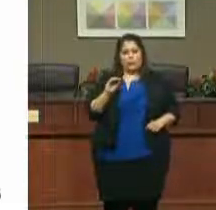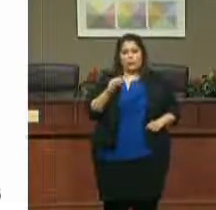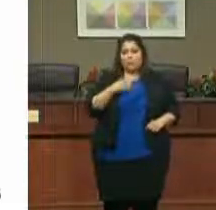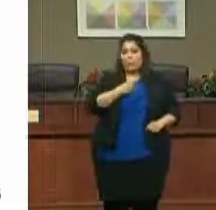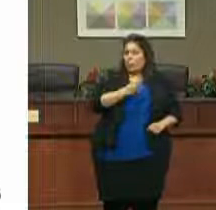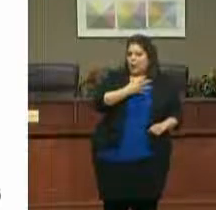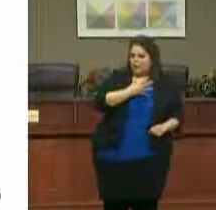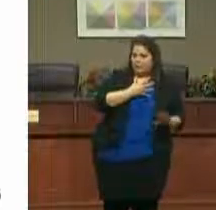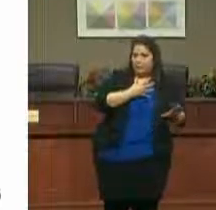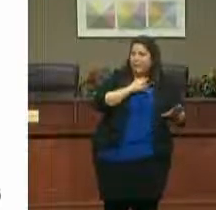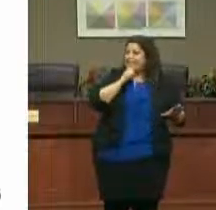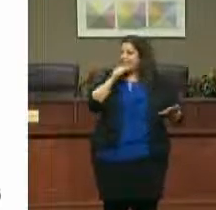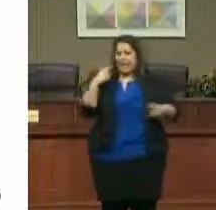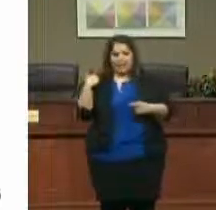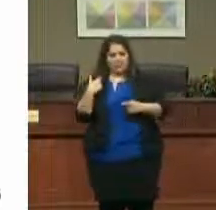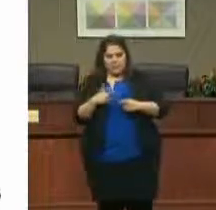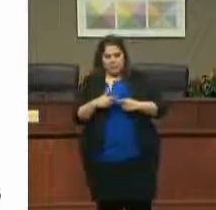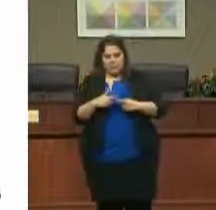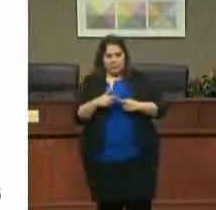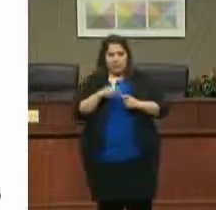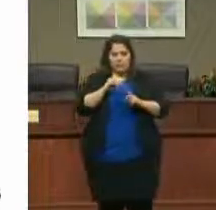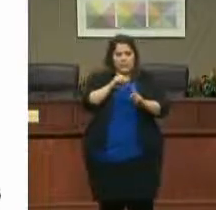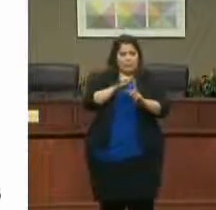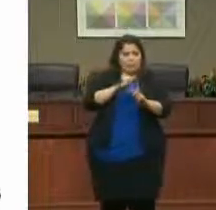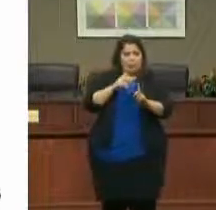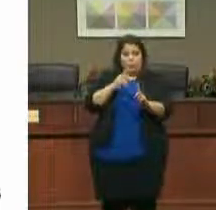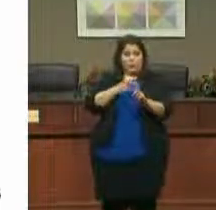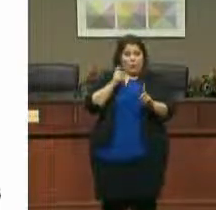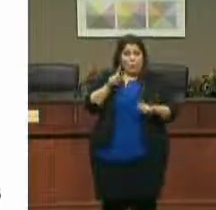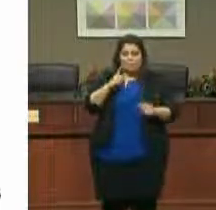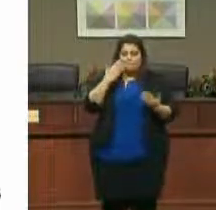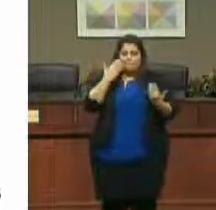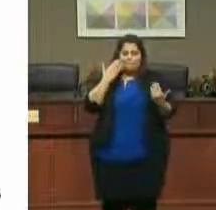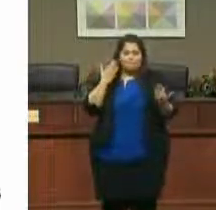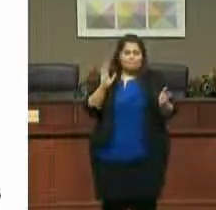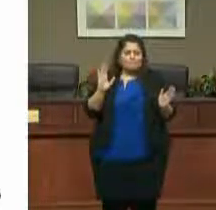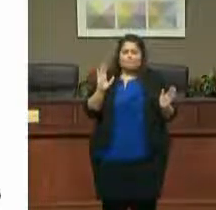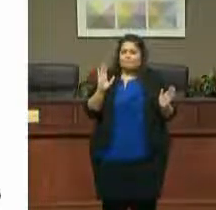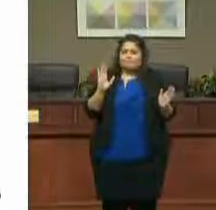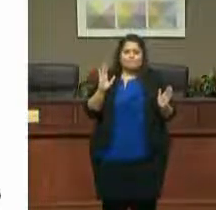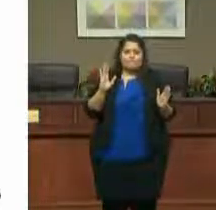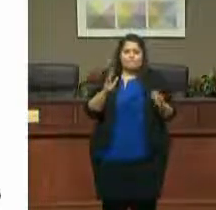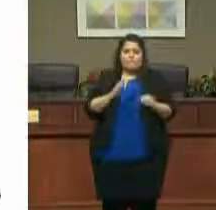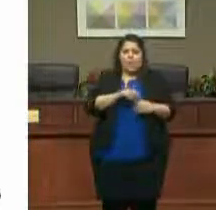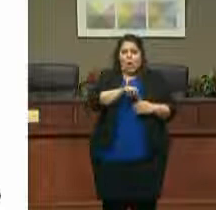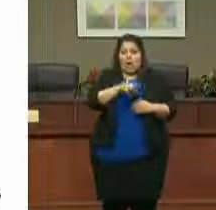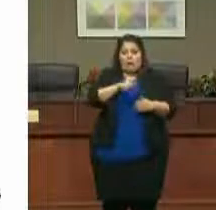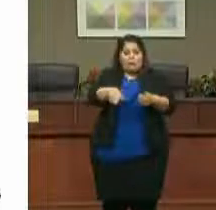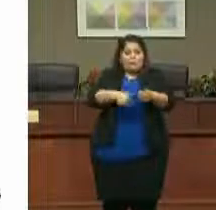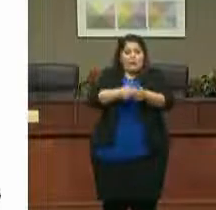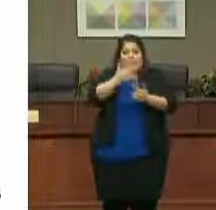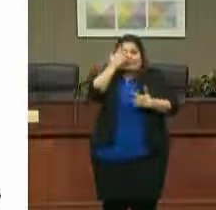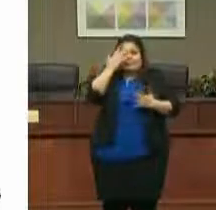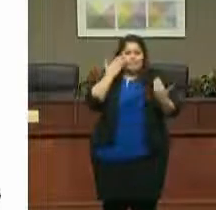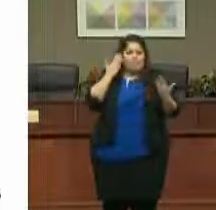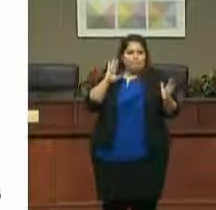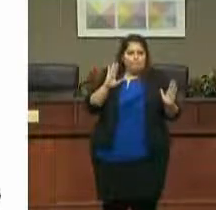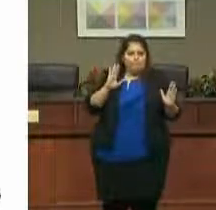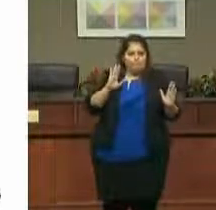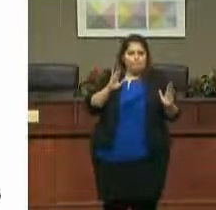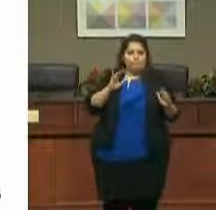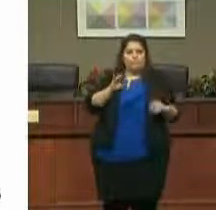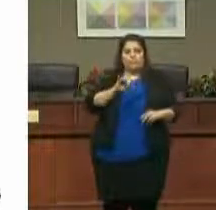non-Hispanic. We don't know the exposure, and we don't know if it had any underlying conditions. This person was